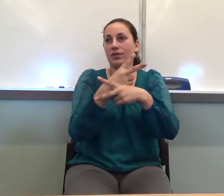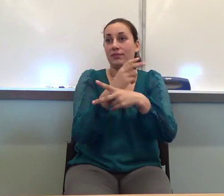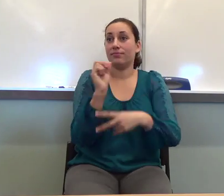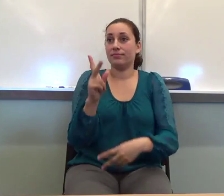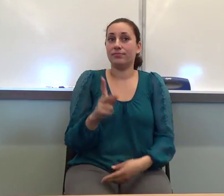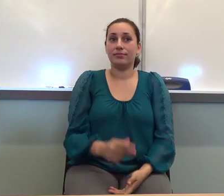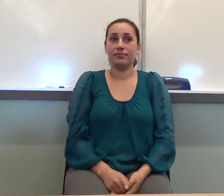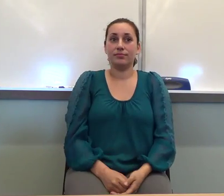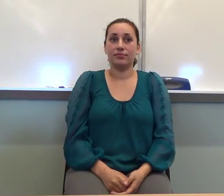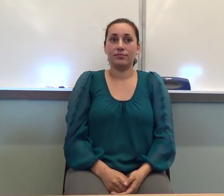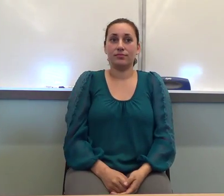that over, 10